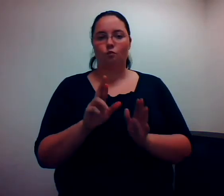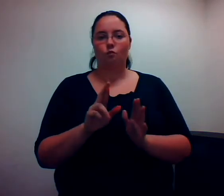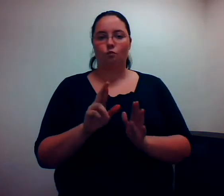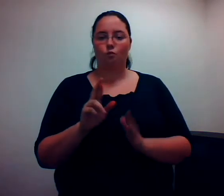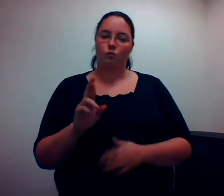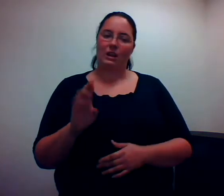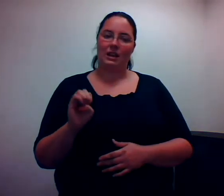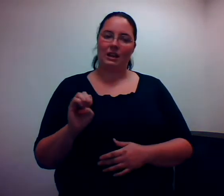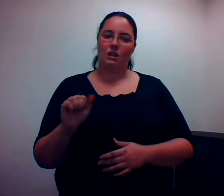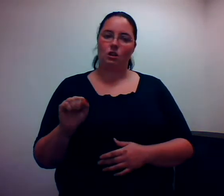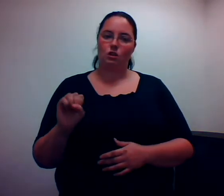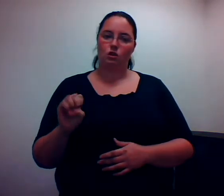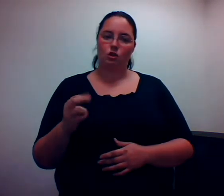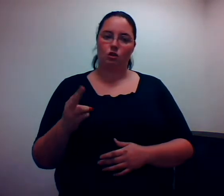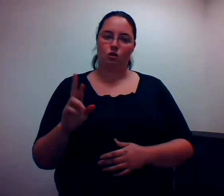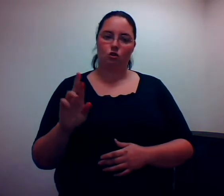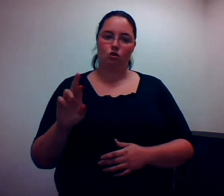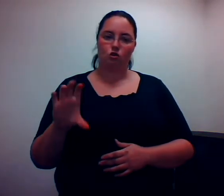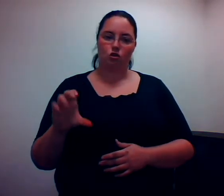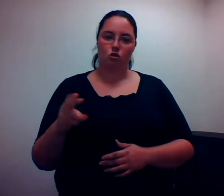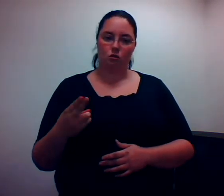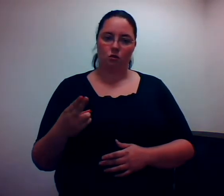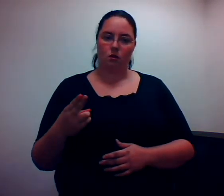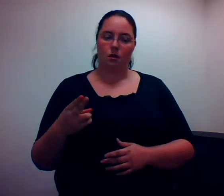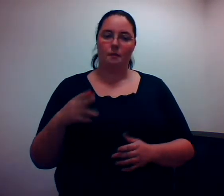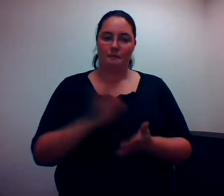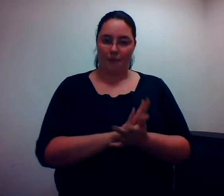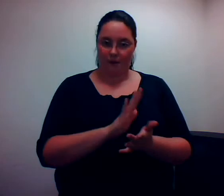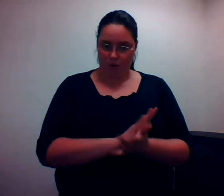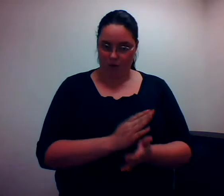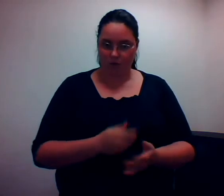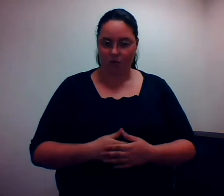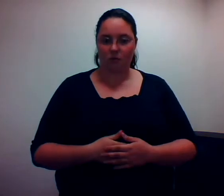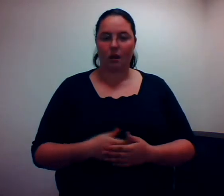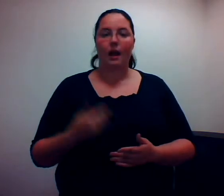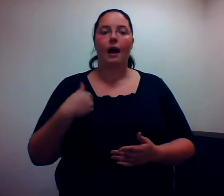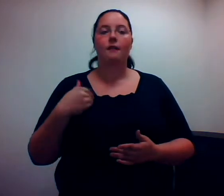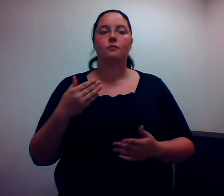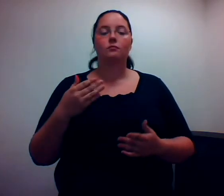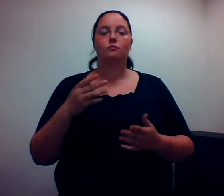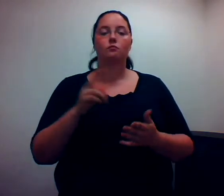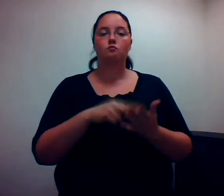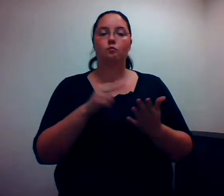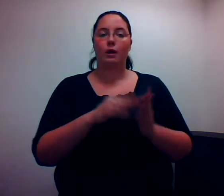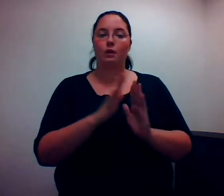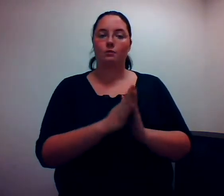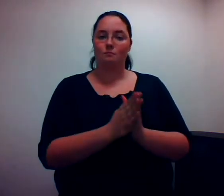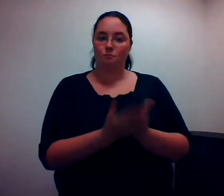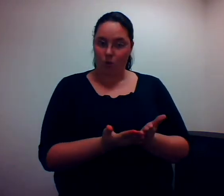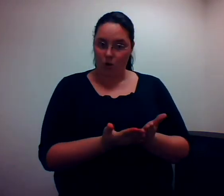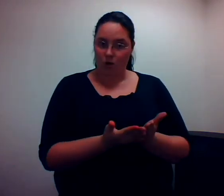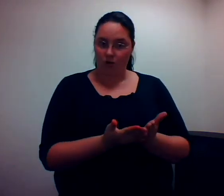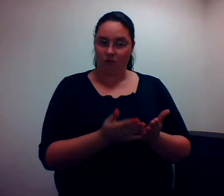our textbook, our regular reading skills textbook, and then to go find an article in the library. And I have them